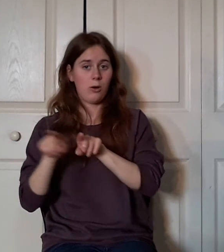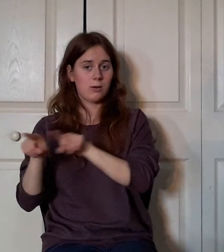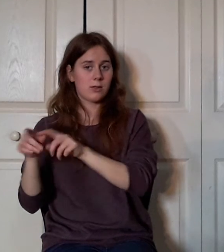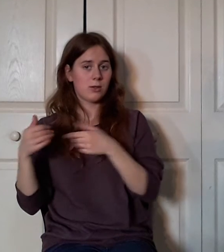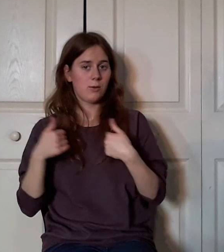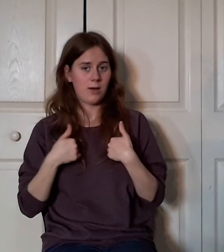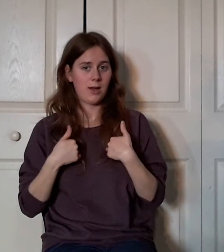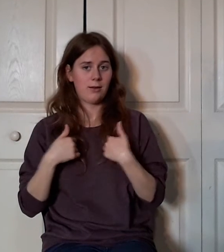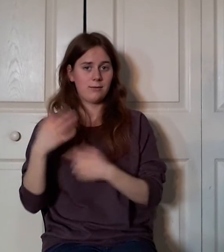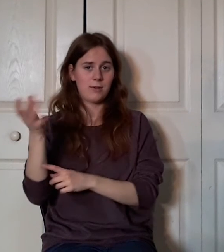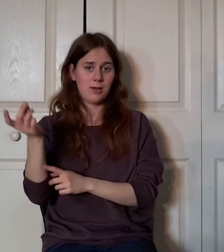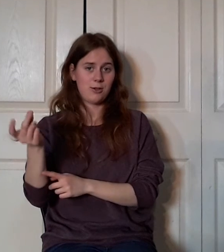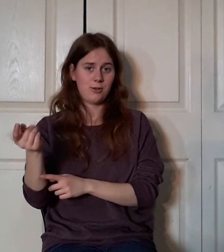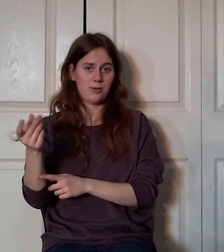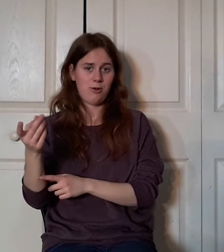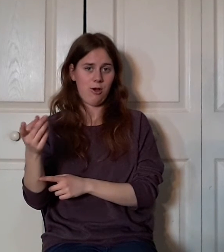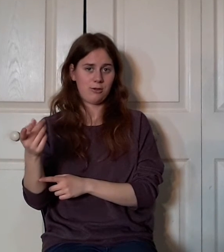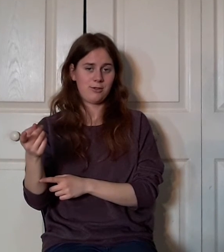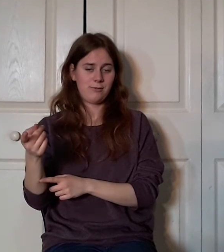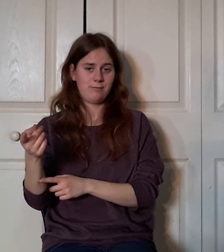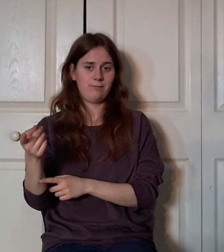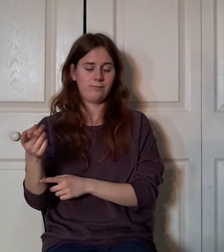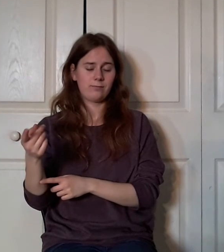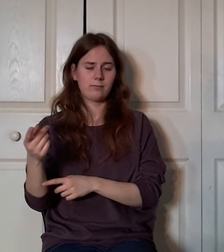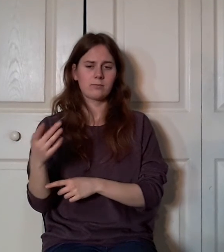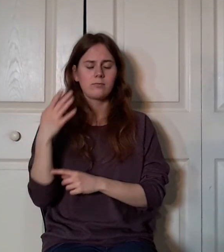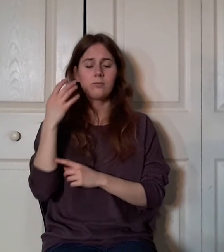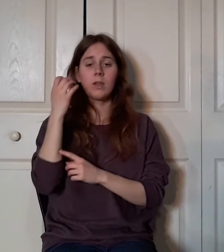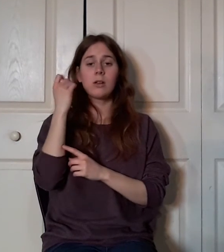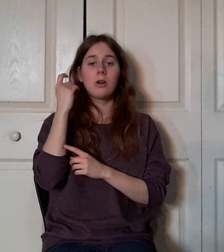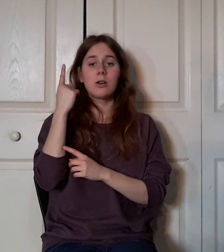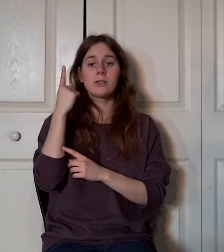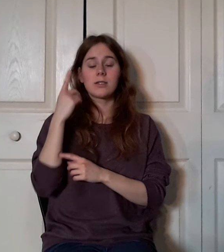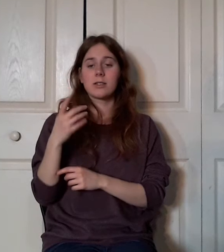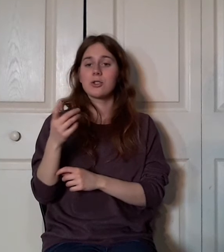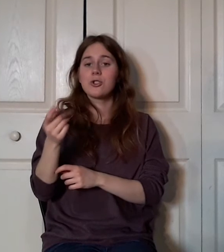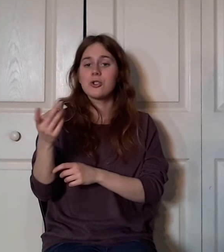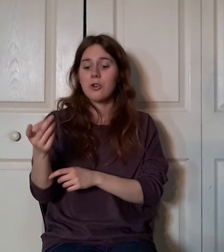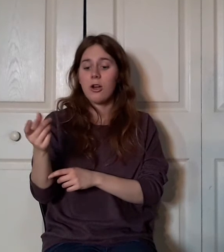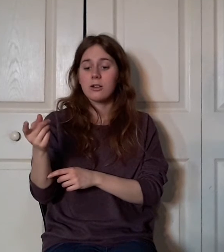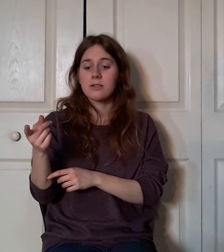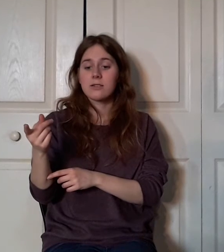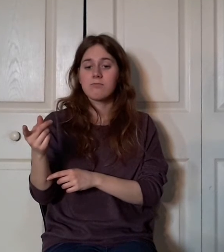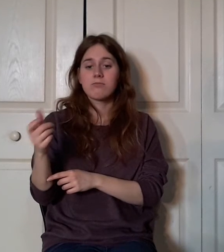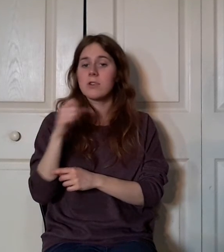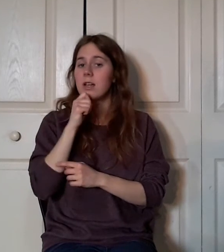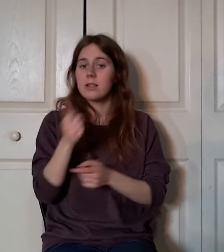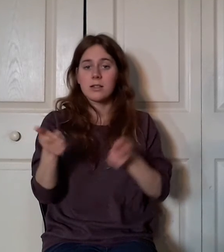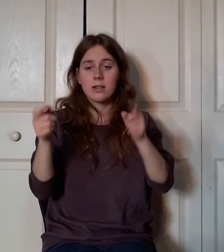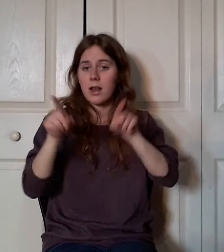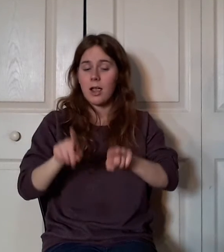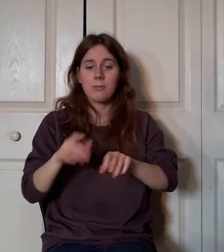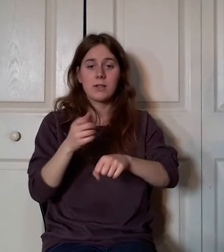like this. Now, these dogs did not come about naturally. They came about from many generations